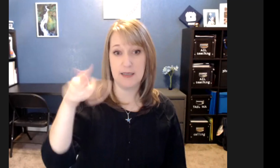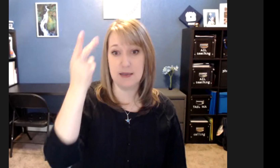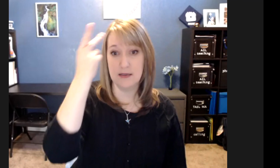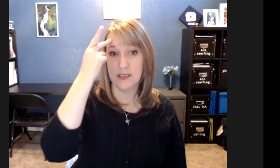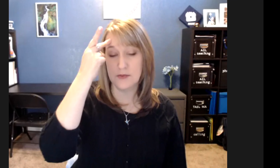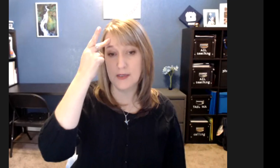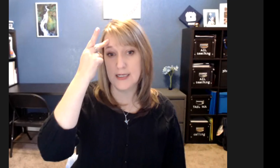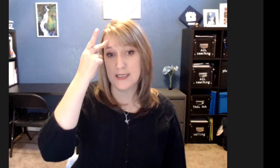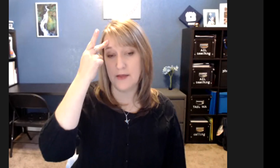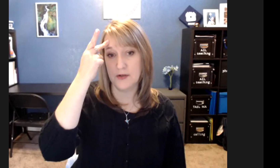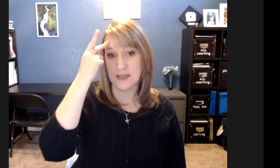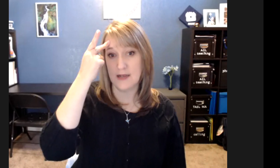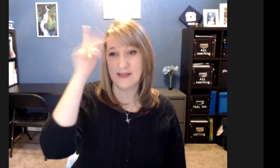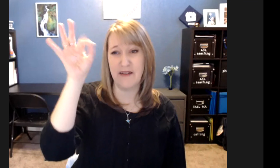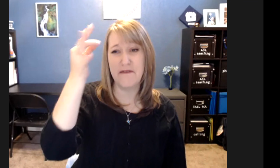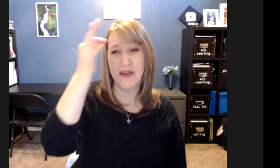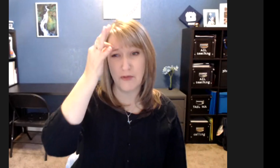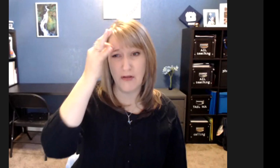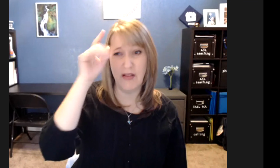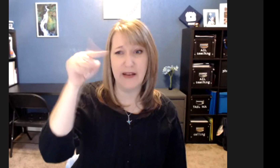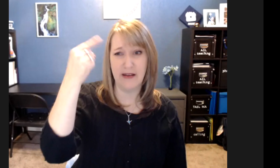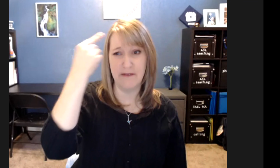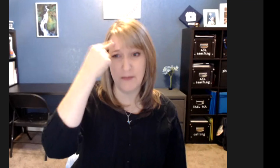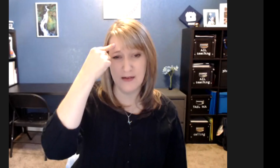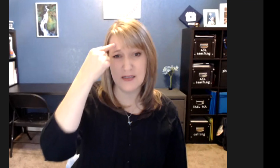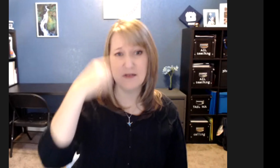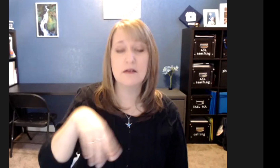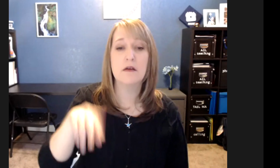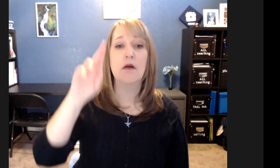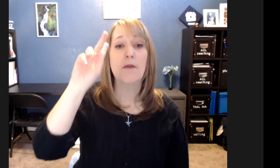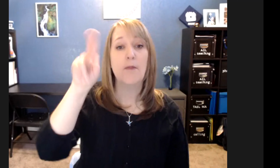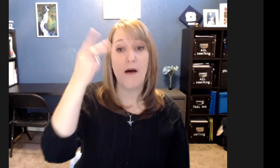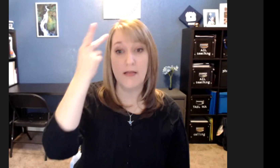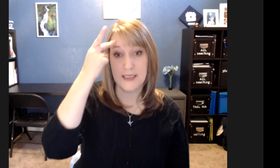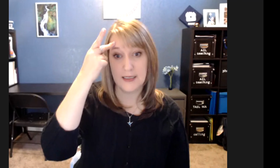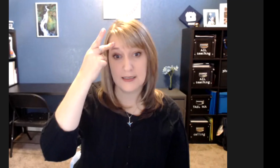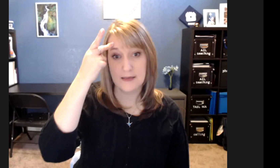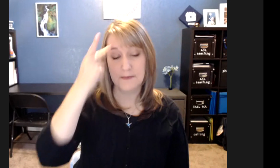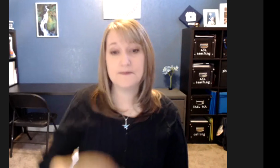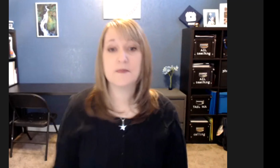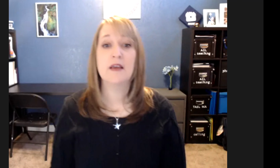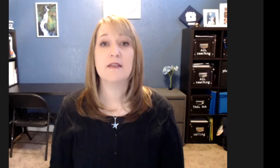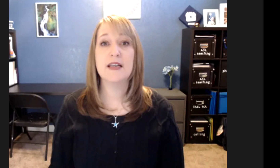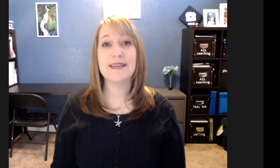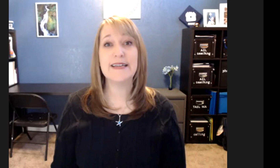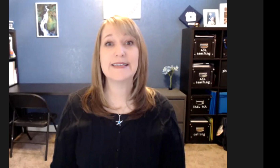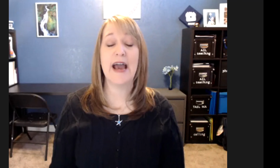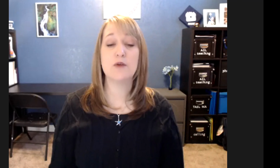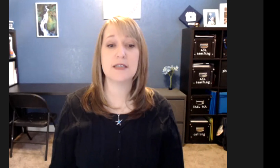Politics. It's related to other signs like federal and government. Politics. The next sign is